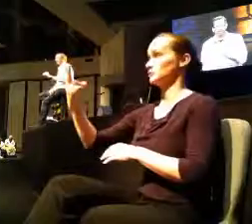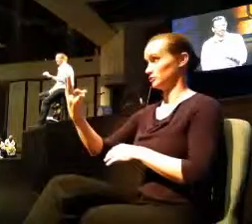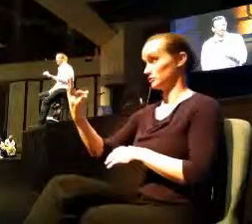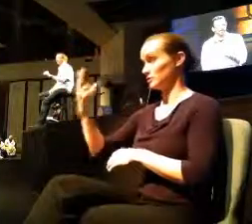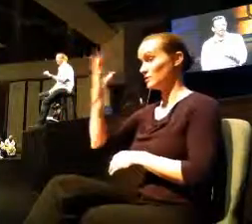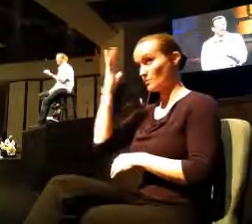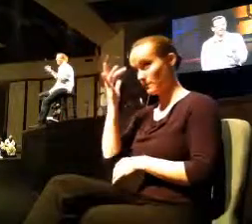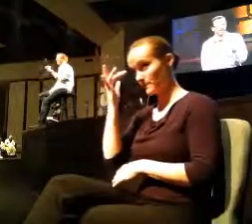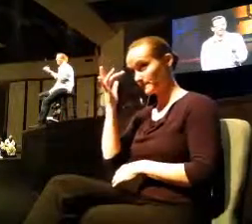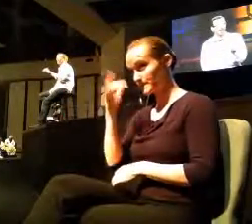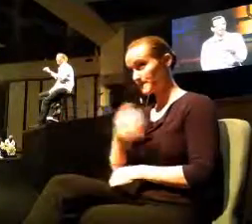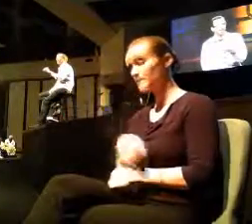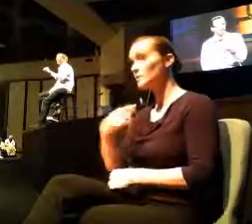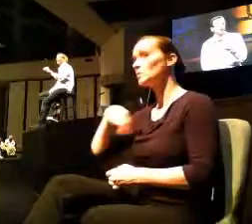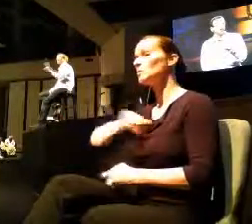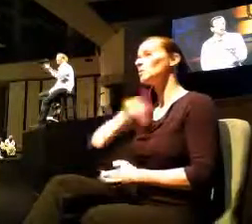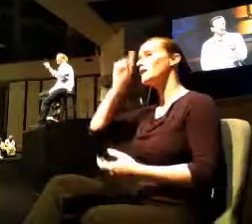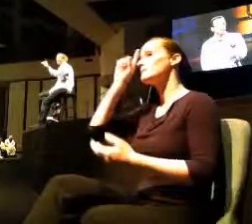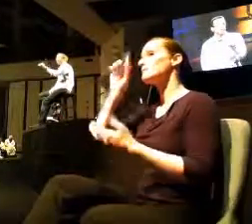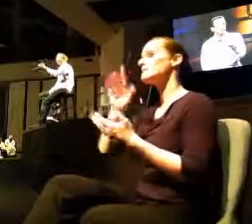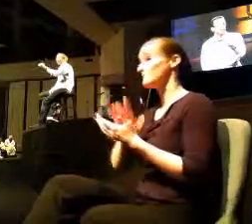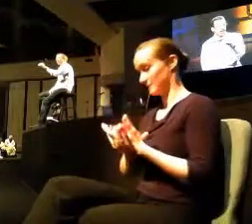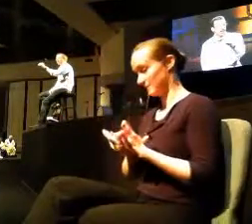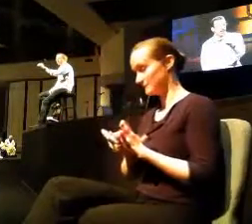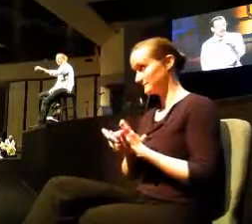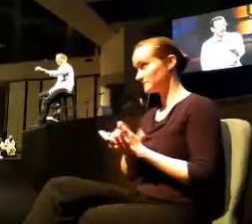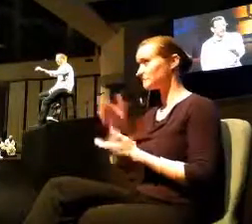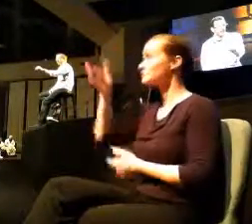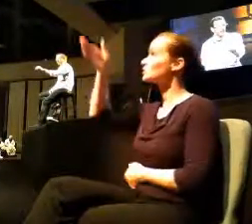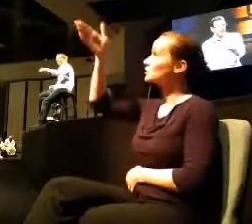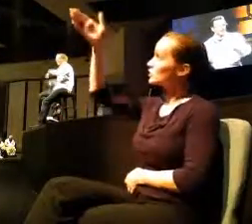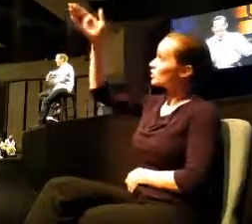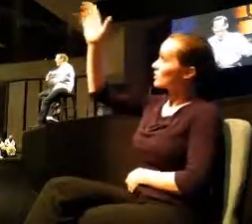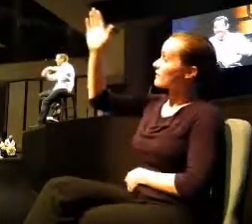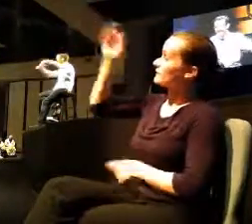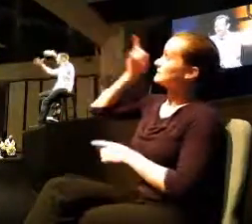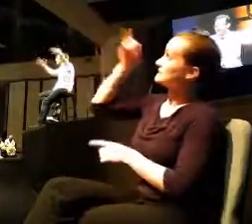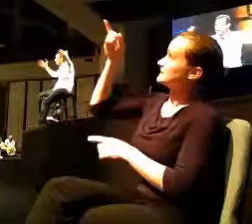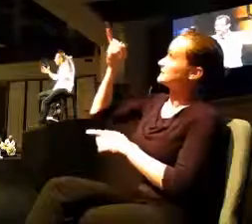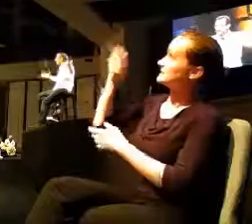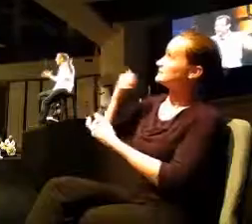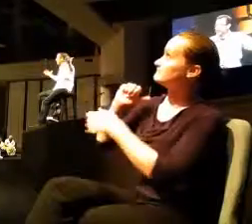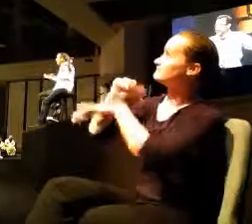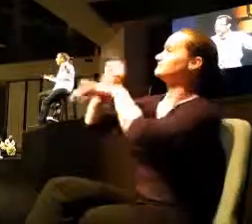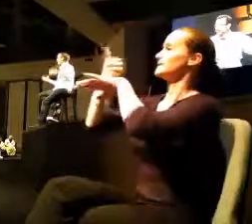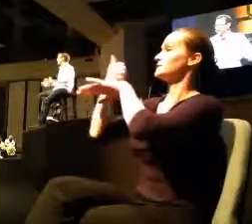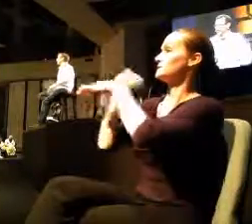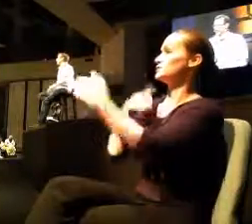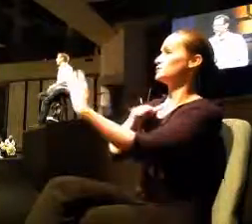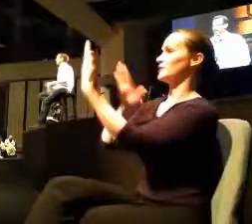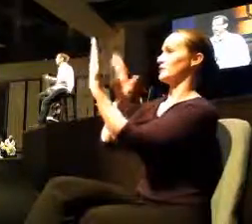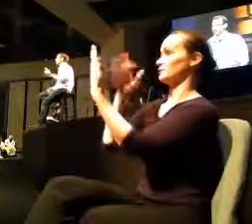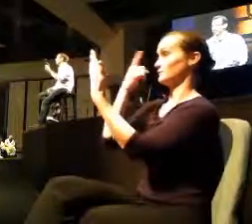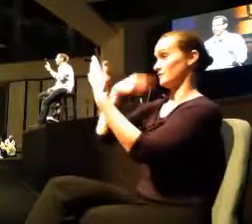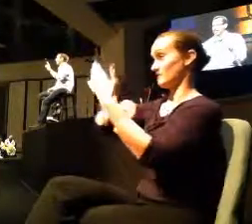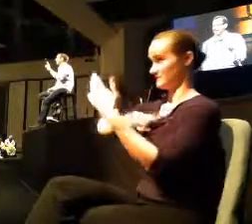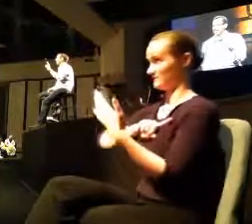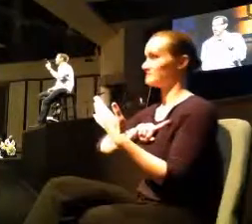believe that God is putting an even bigger challenge in front of us as a church body with that shoe